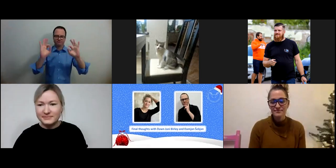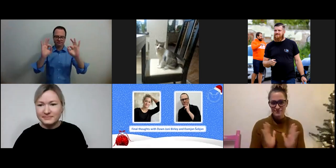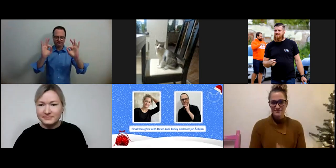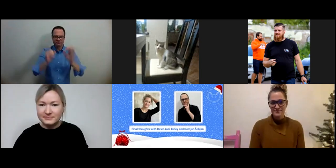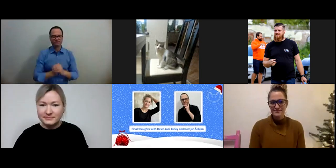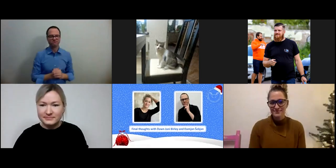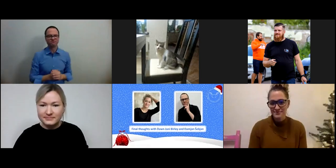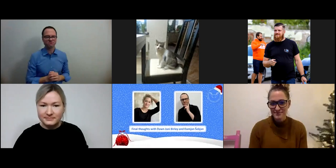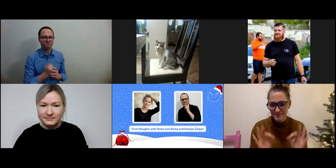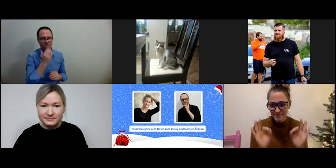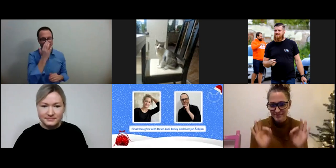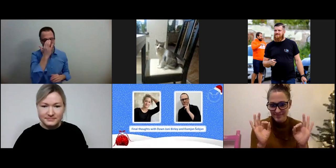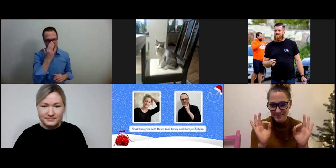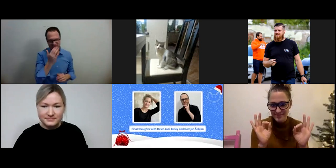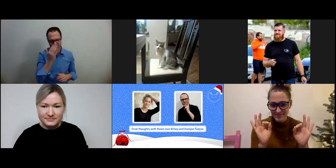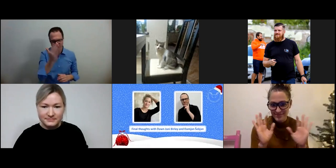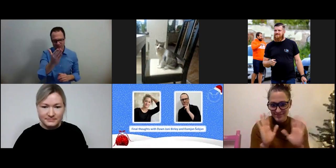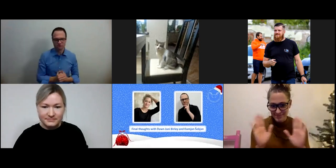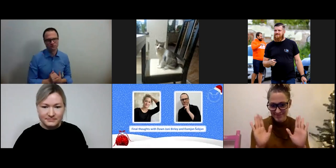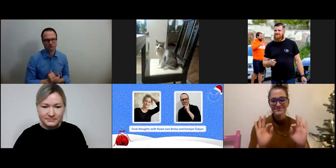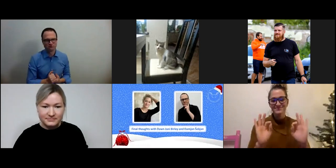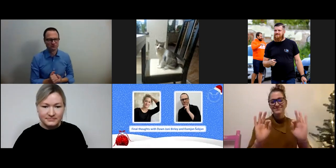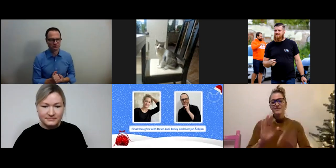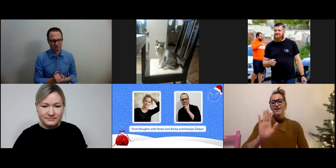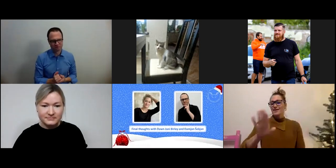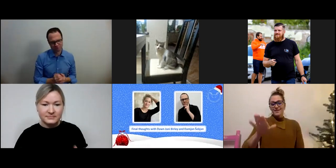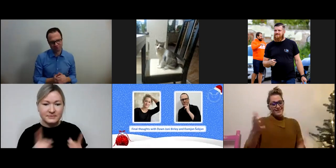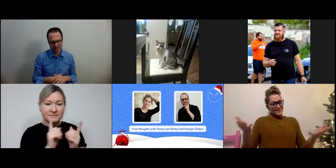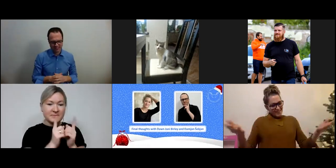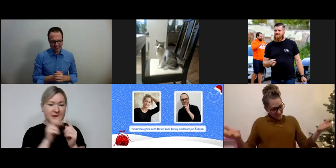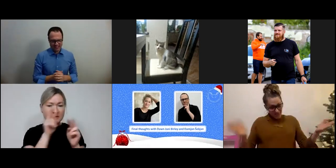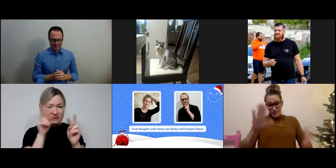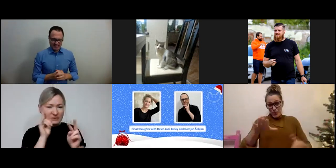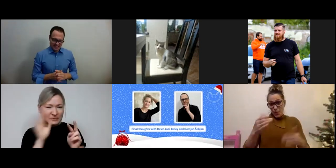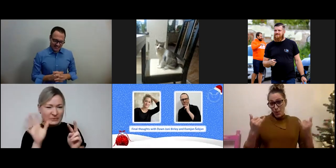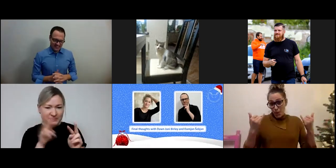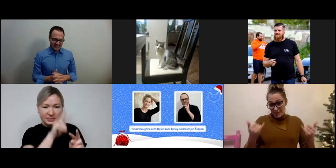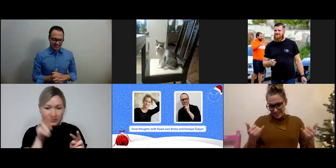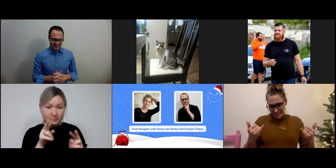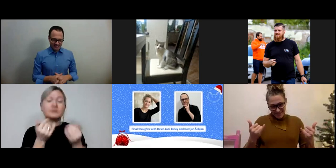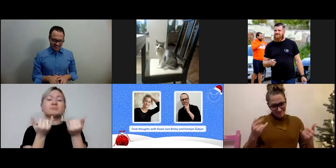Russia, can you turn off your camera, please? No, anyways, it was to come pin her.